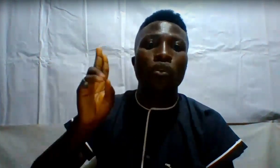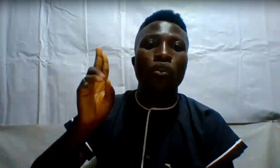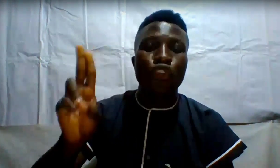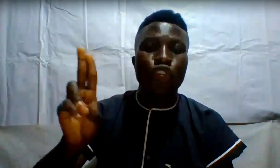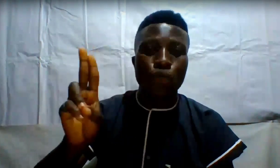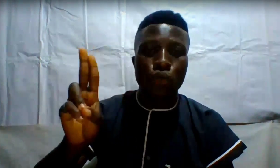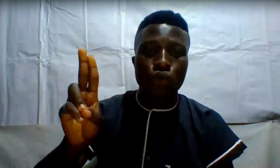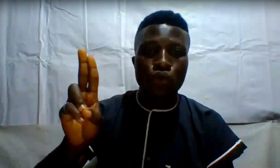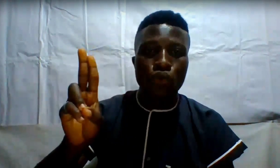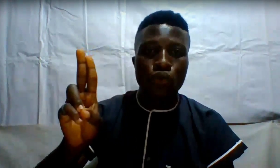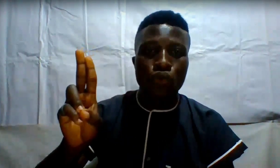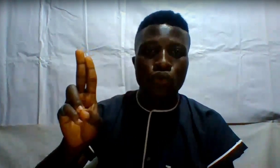V,